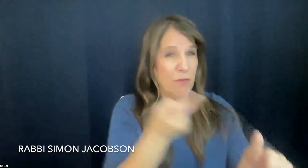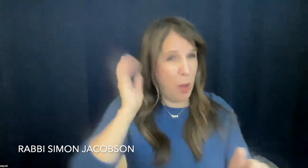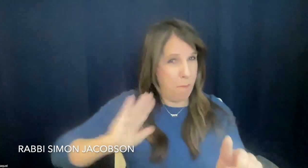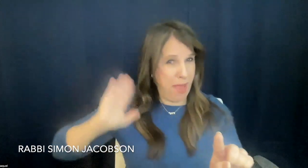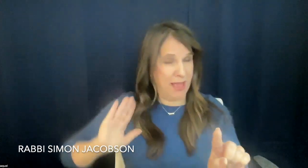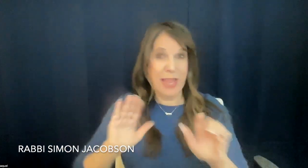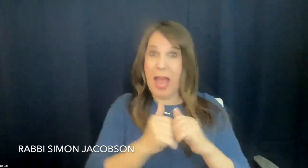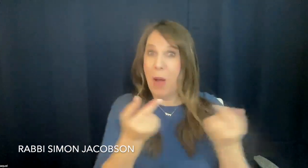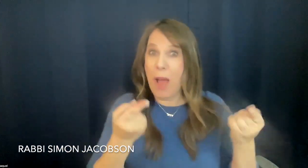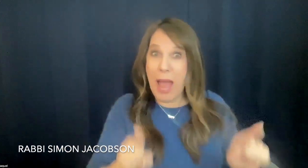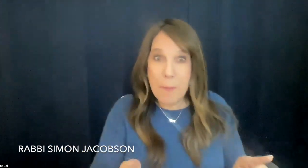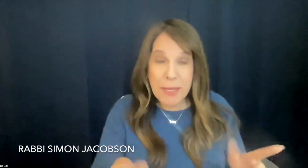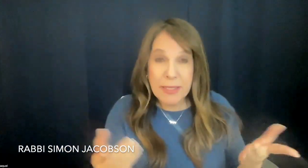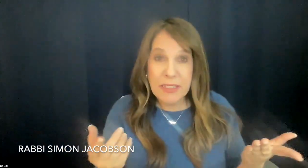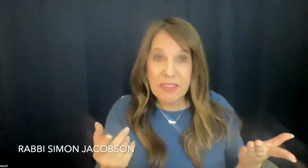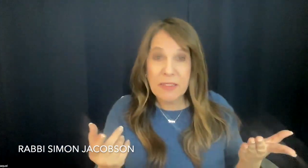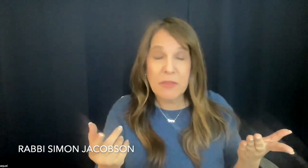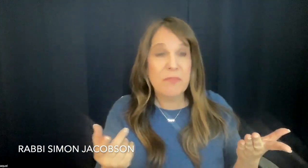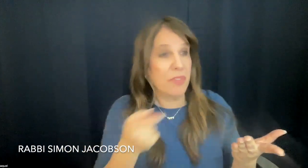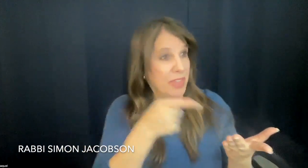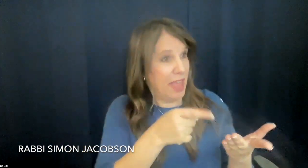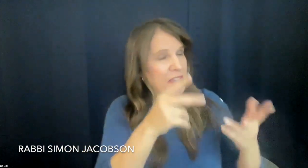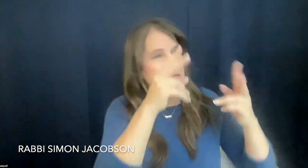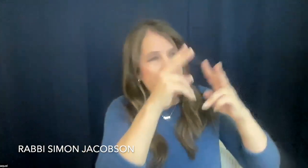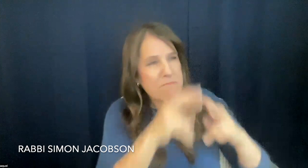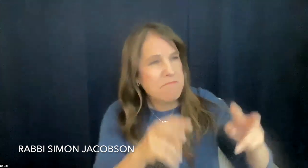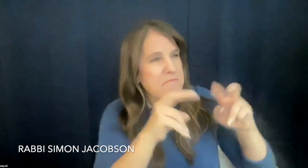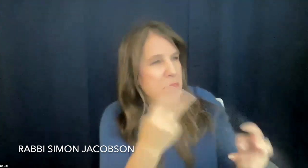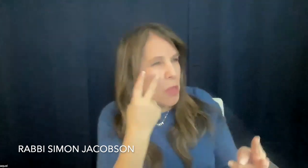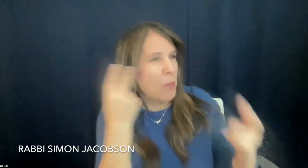not because they dwell on it and say, okay, now we're going to